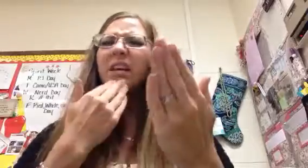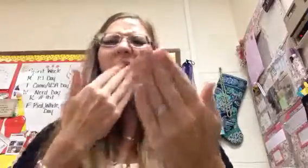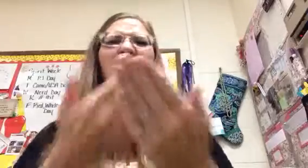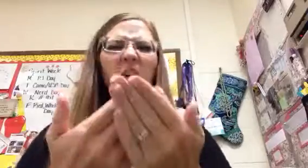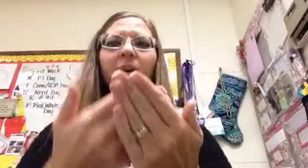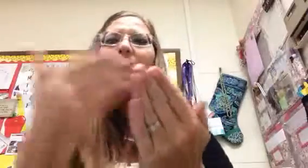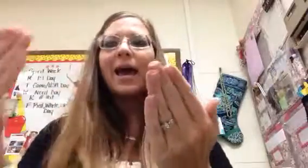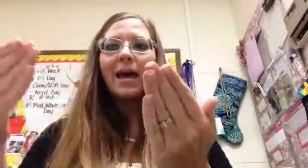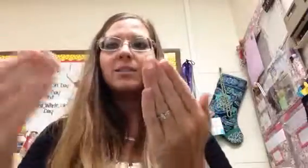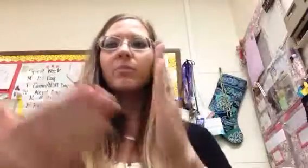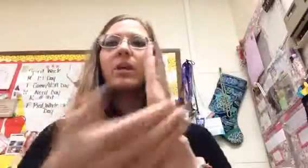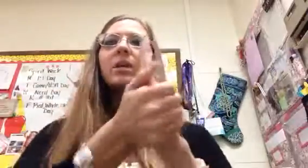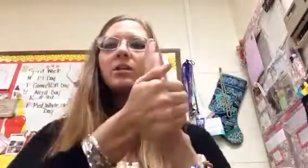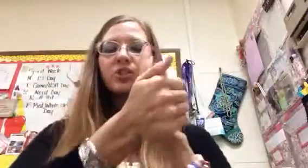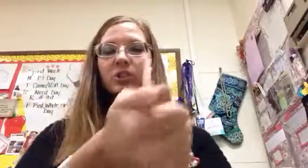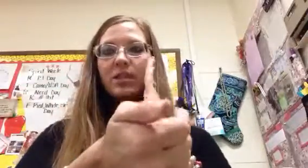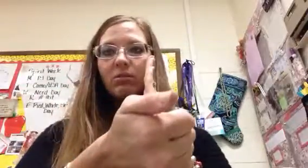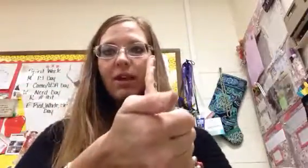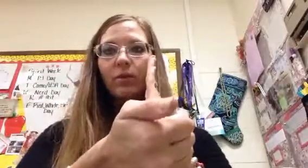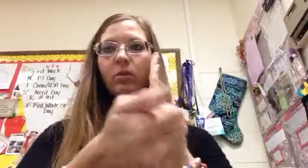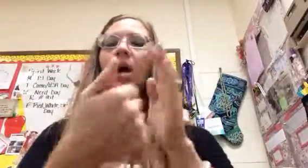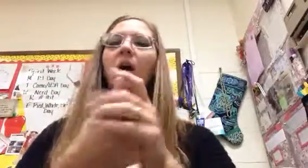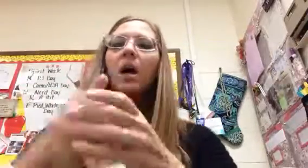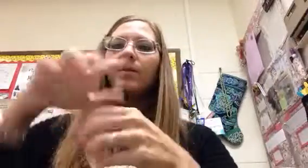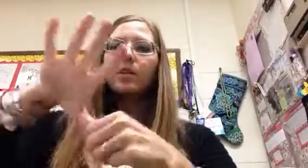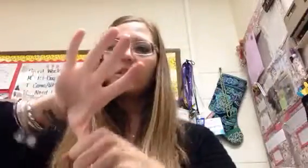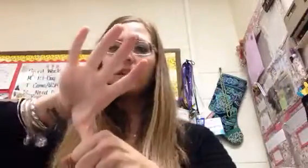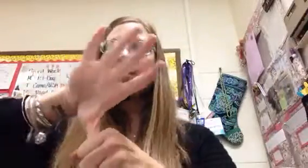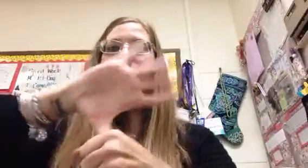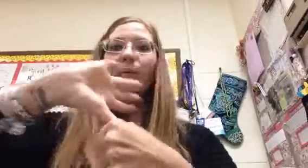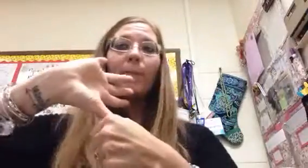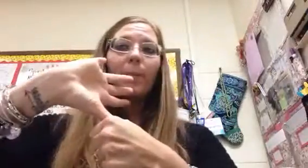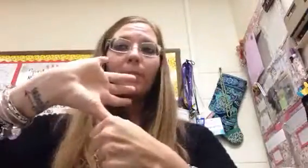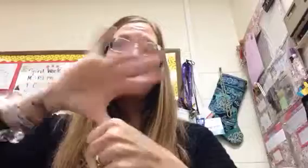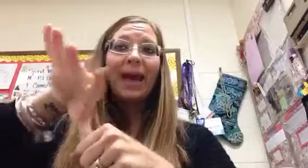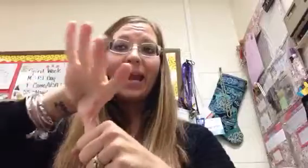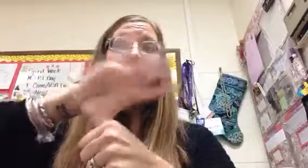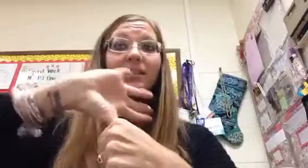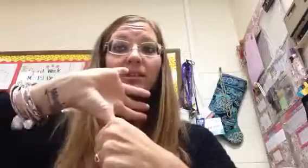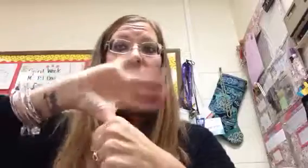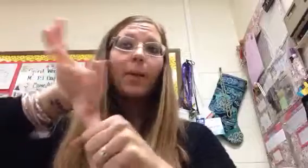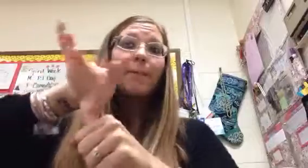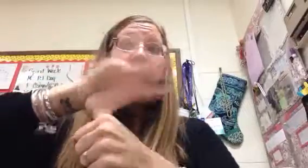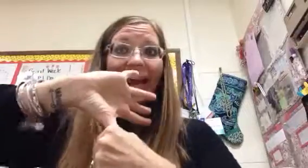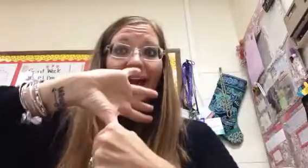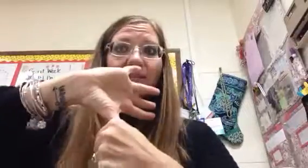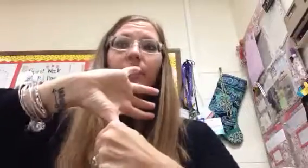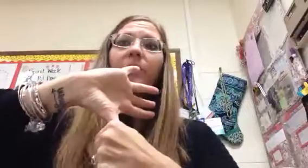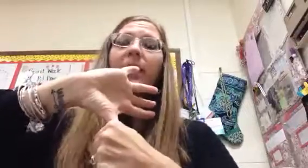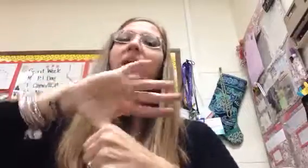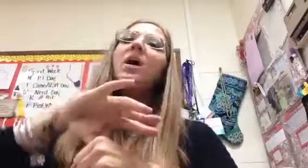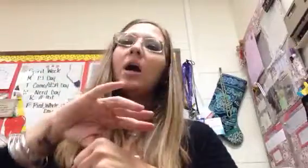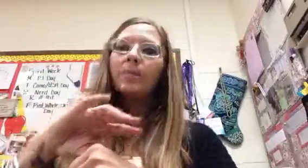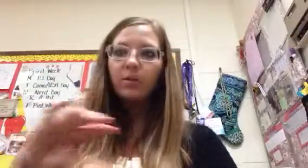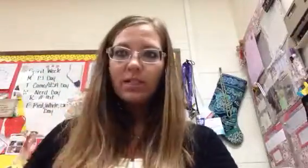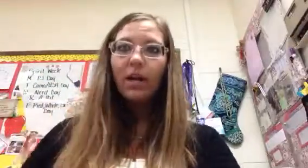say I'm good at something, it's your skill level. There's also a sign for bad at, I'm bad at something. I don't see